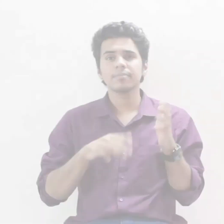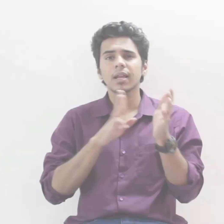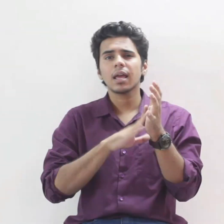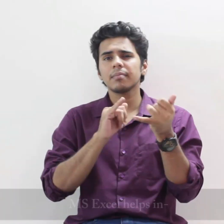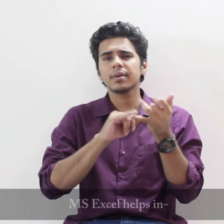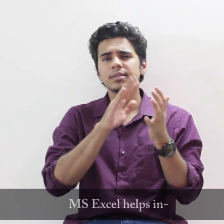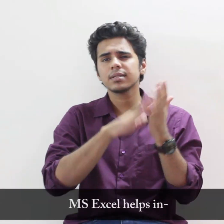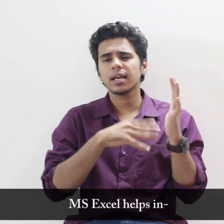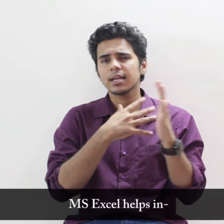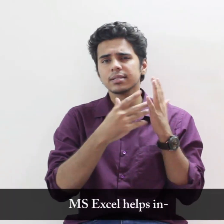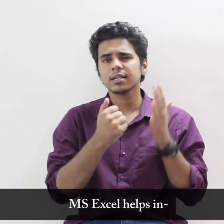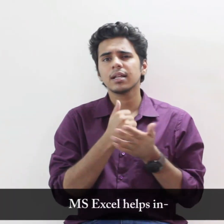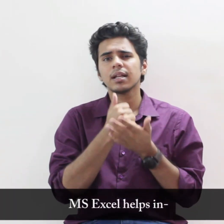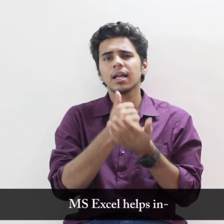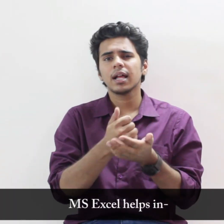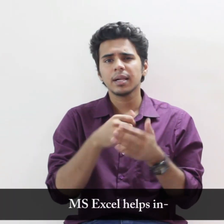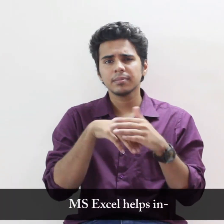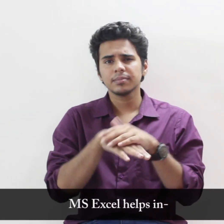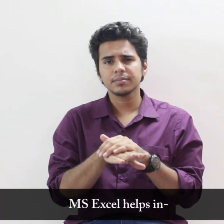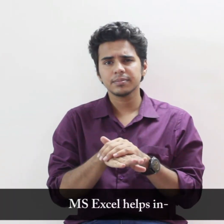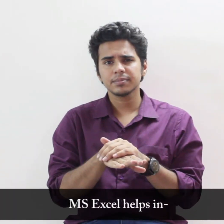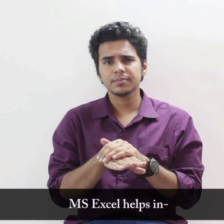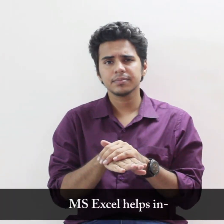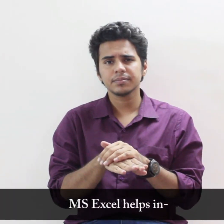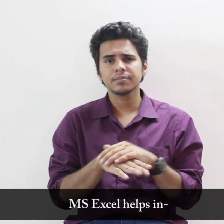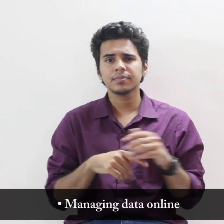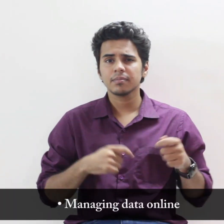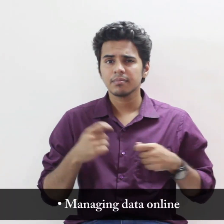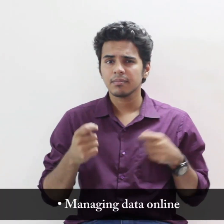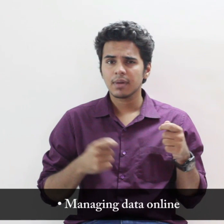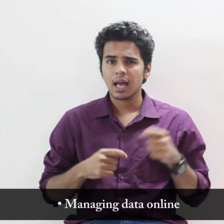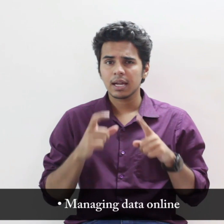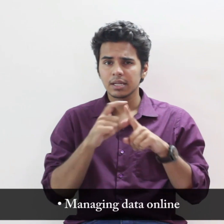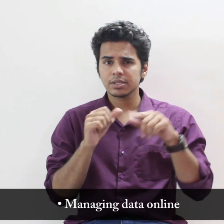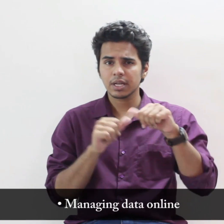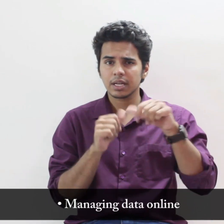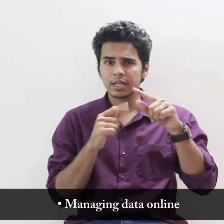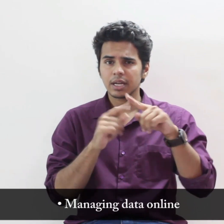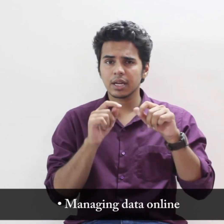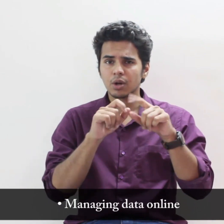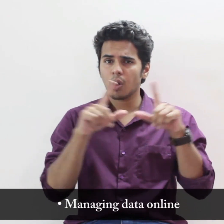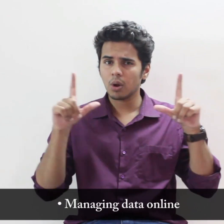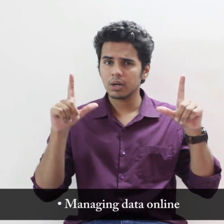MS Excel helps in managing data online,